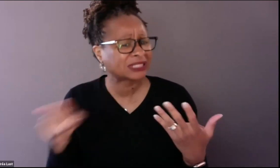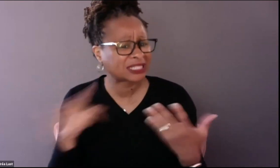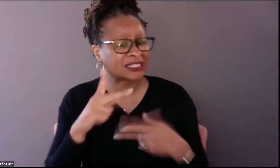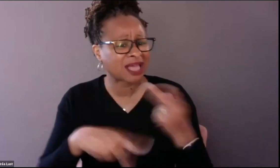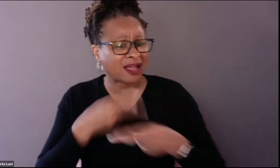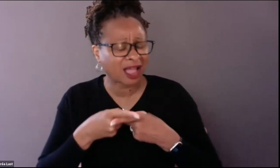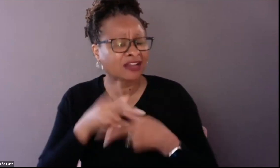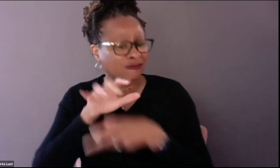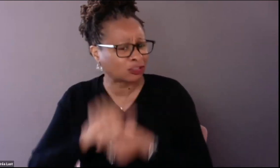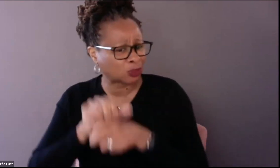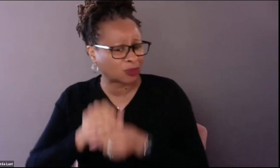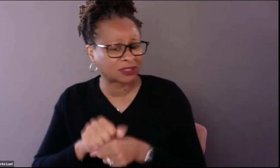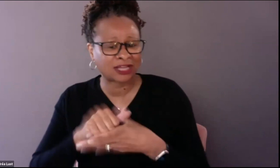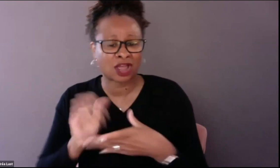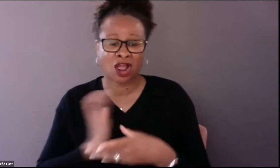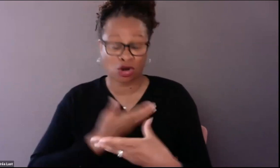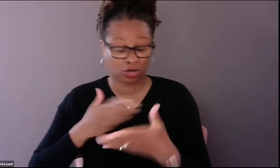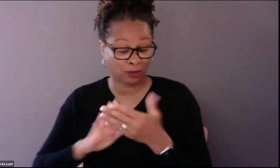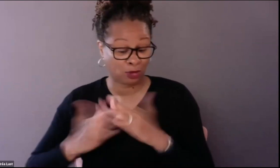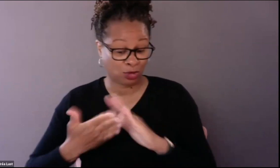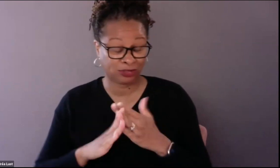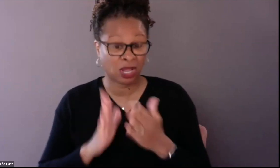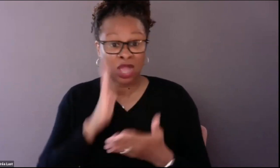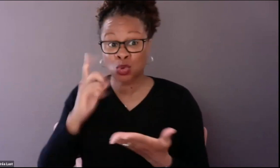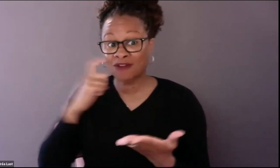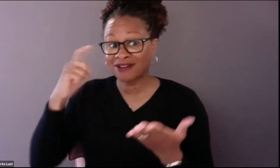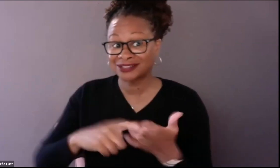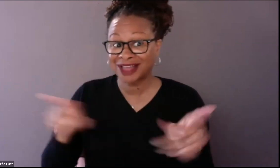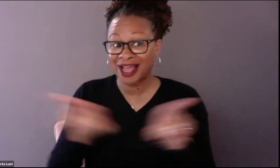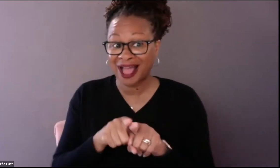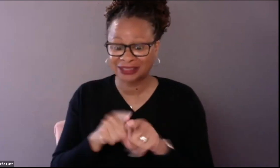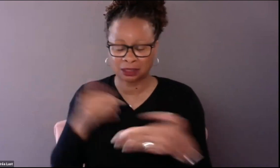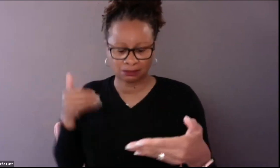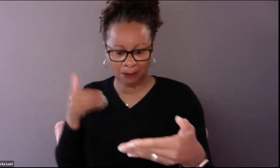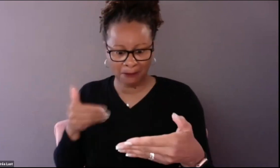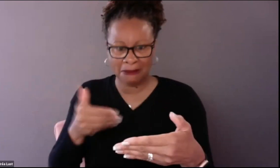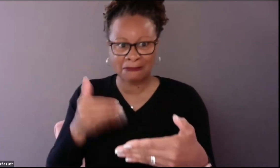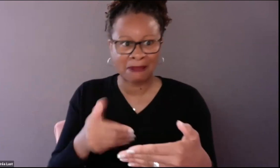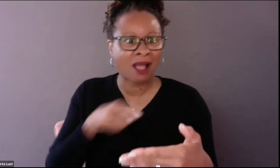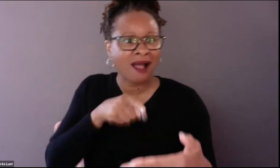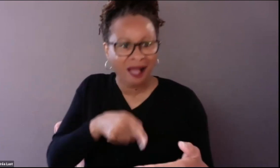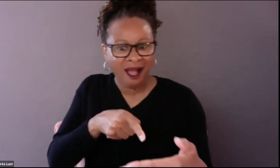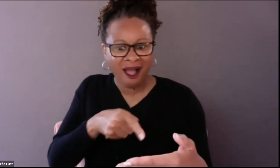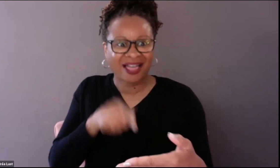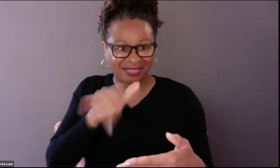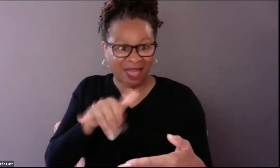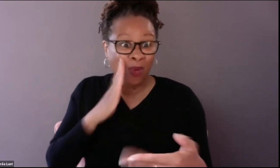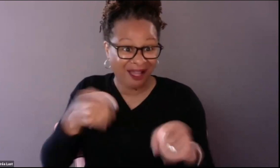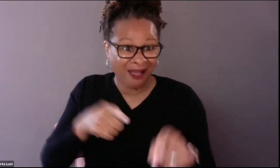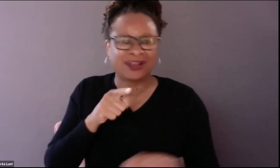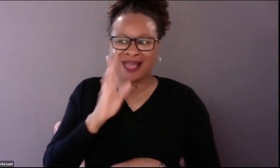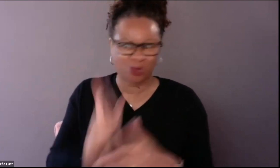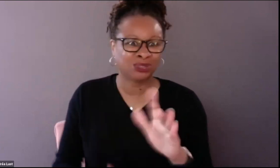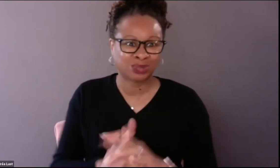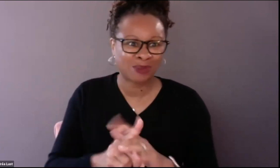will recognize that as the rituals are coming up, you're saying to yourselves, "Oh, I'm going to be there because it's the